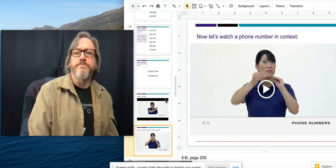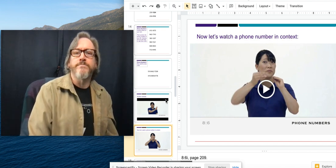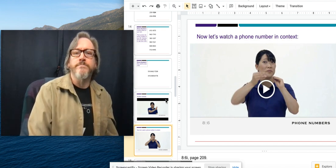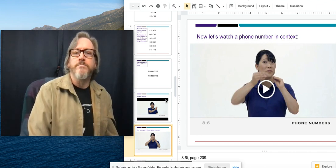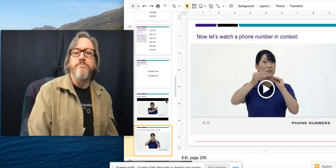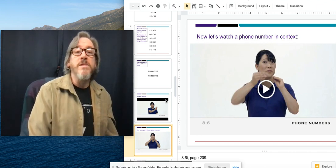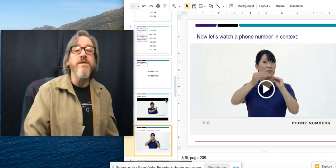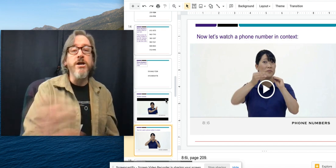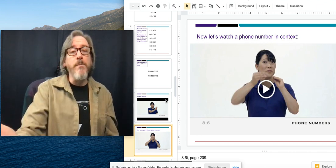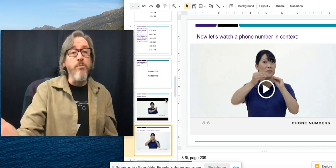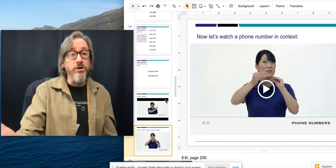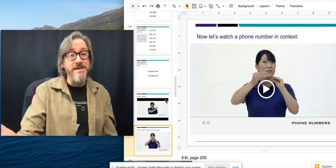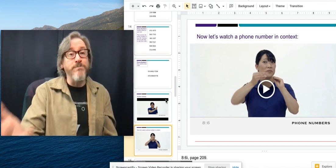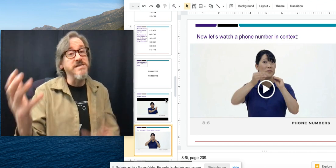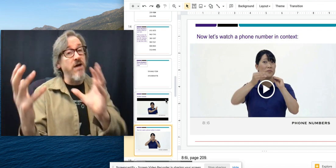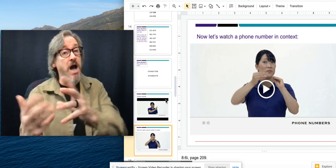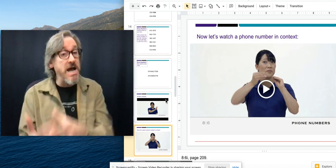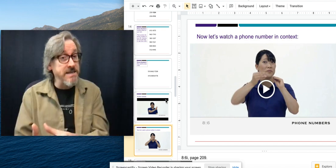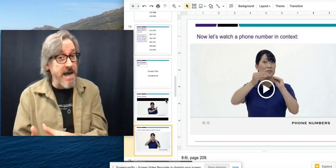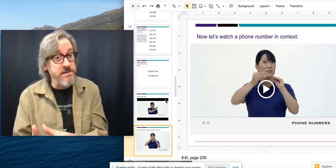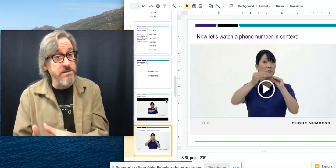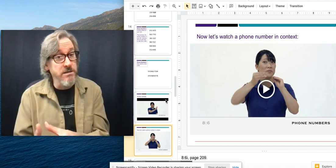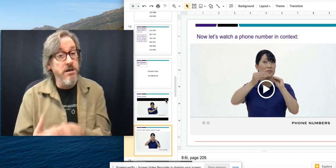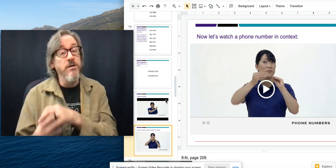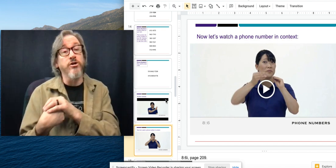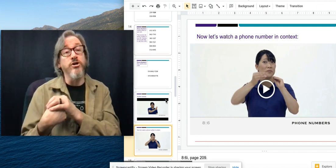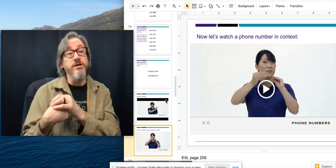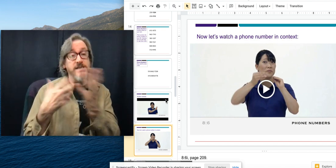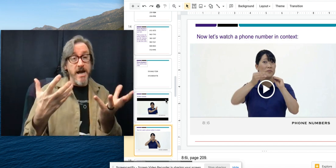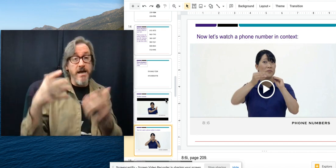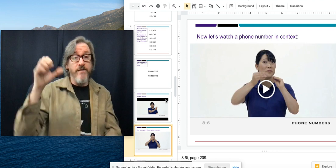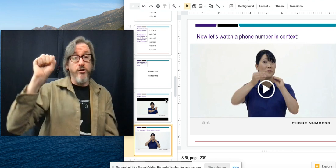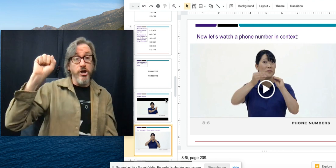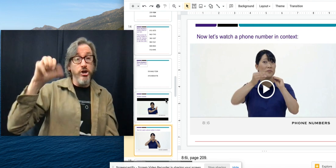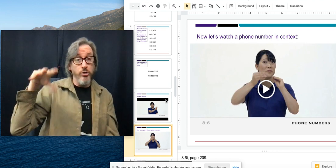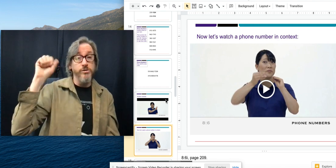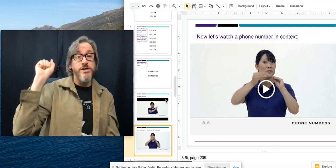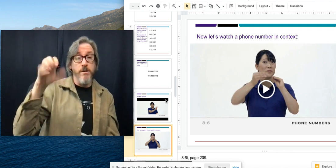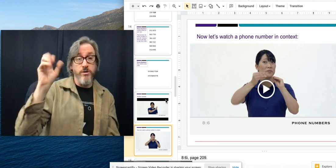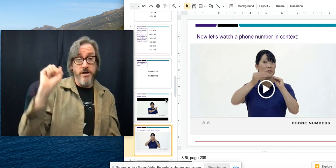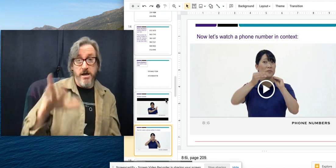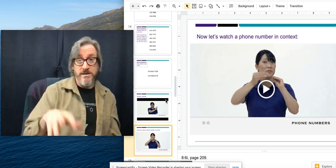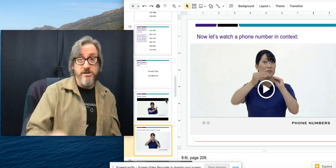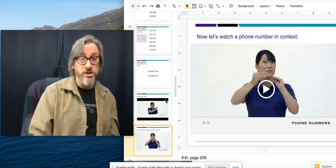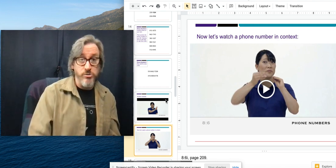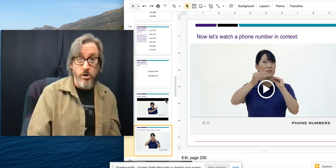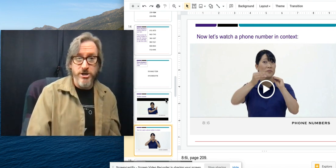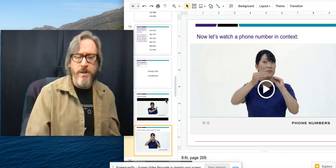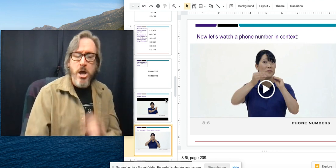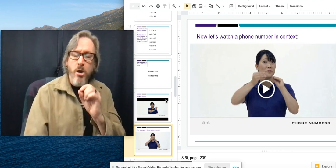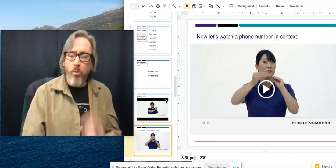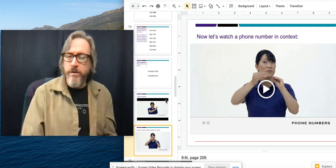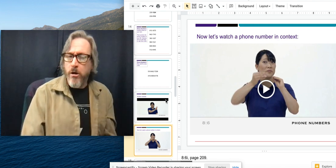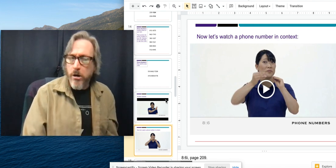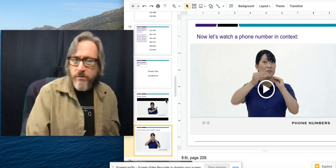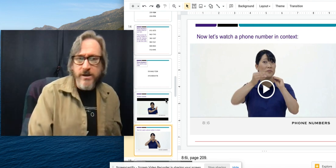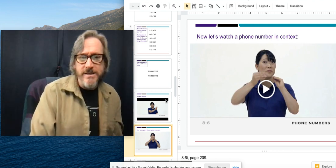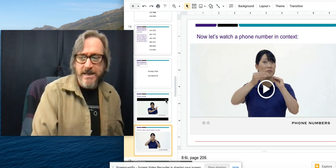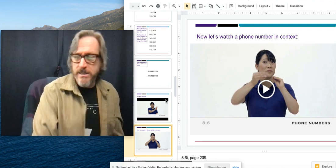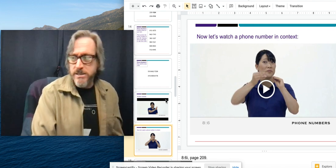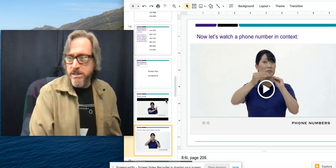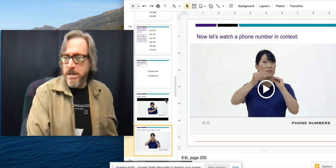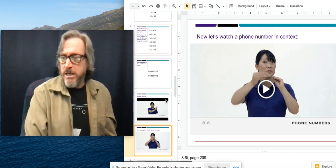then a couple more examples of context. They're going to sign and they're going to use a number in context. Just watch it. One of the